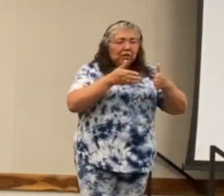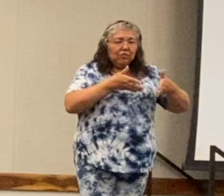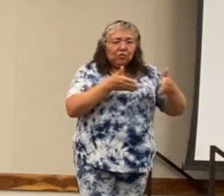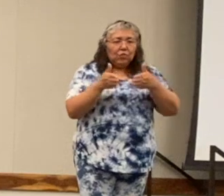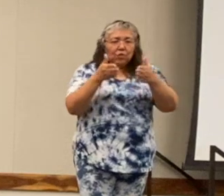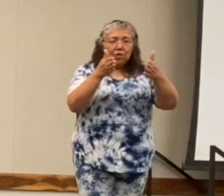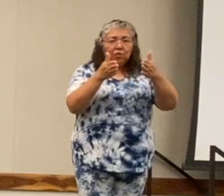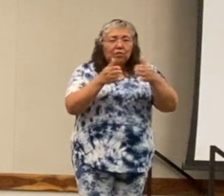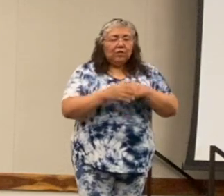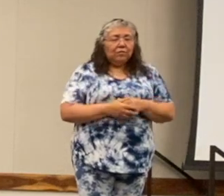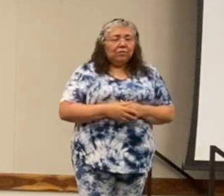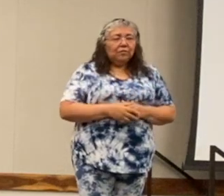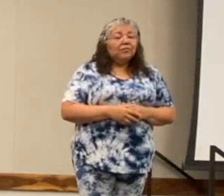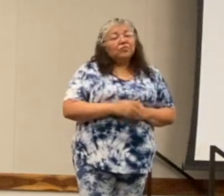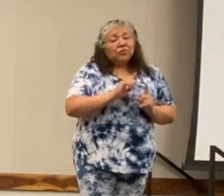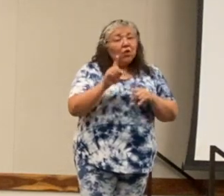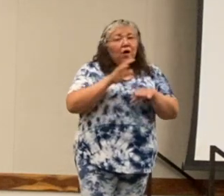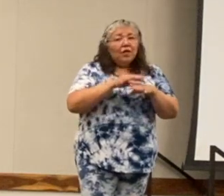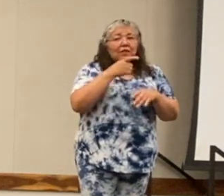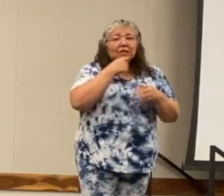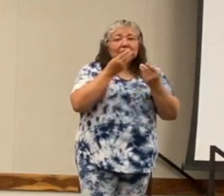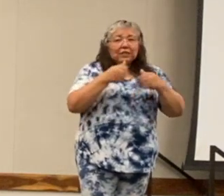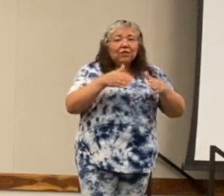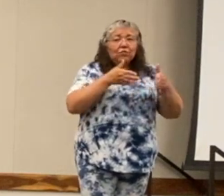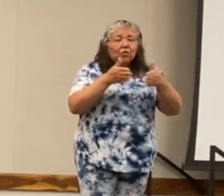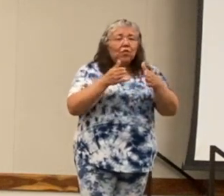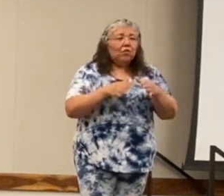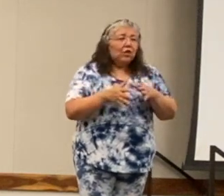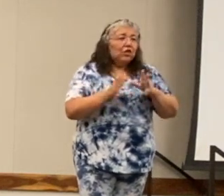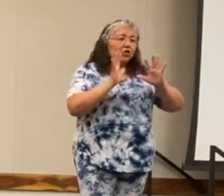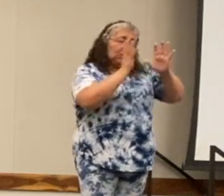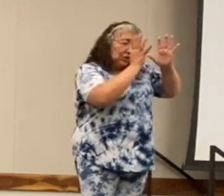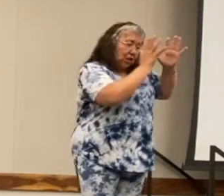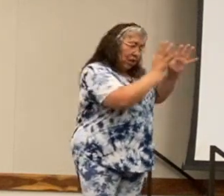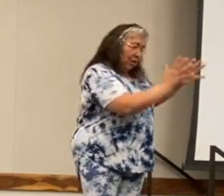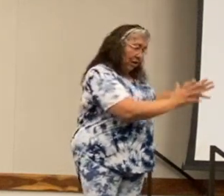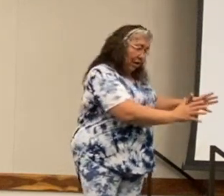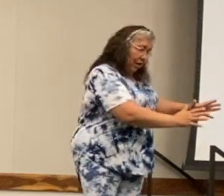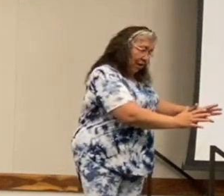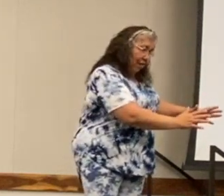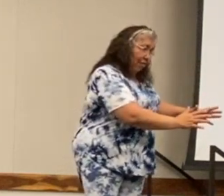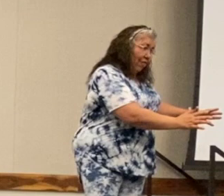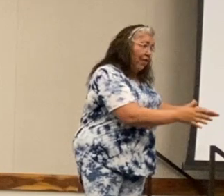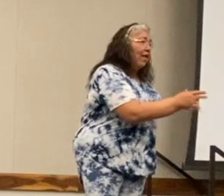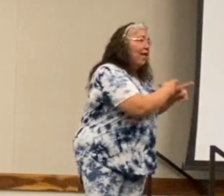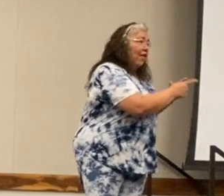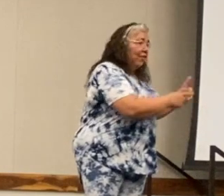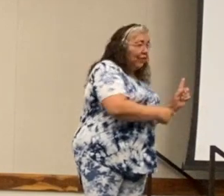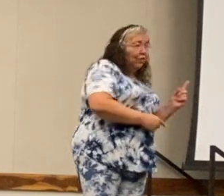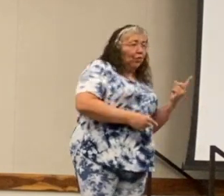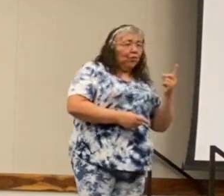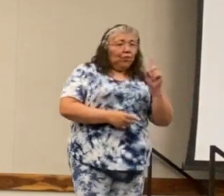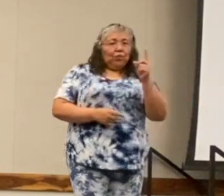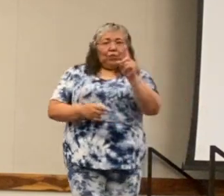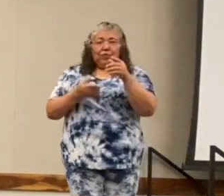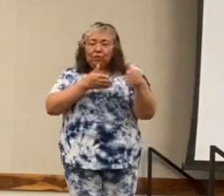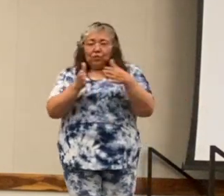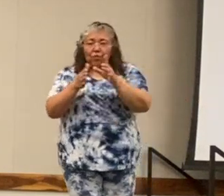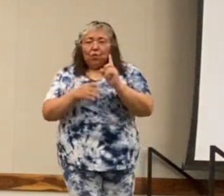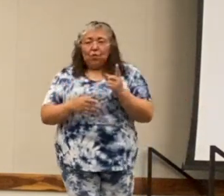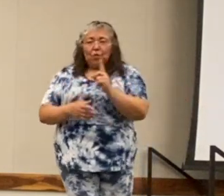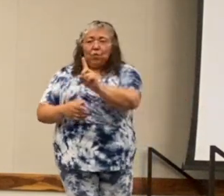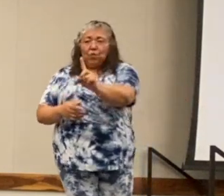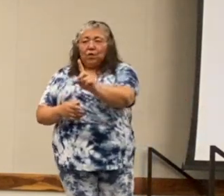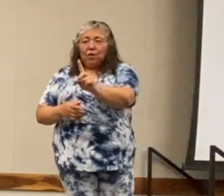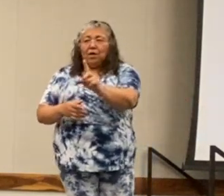Go down a desert road. I want you to leave what you're doing, and I want you to go down a desert road. Philip